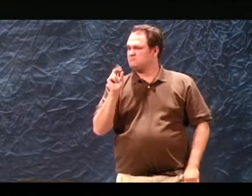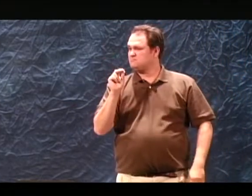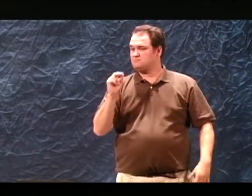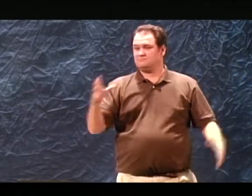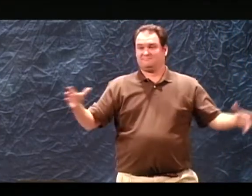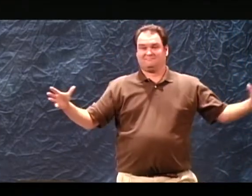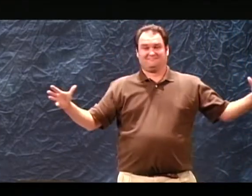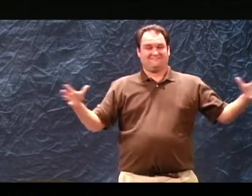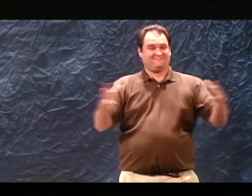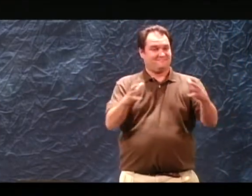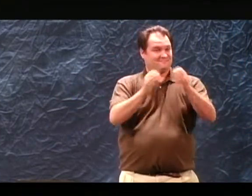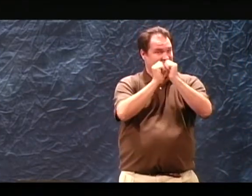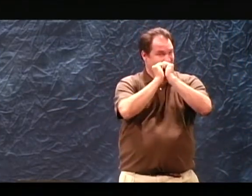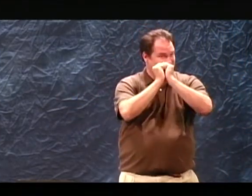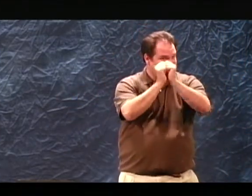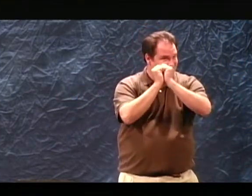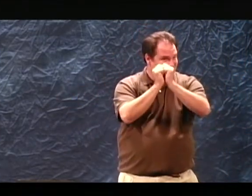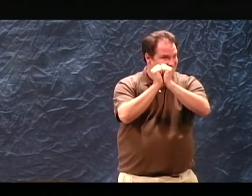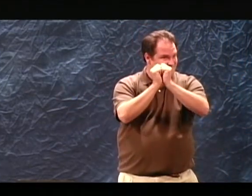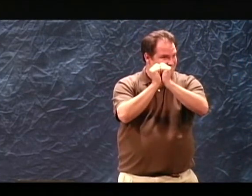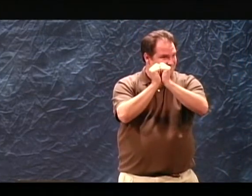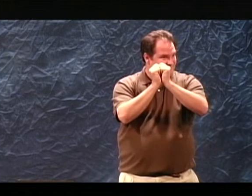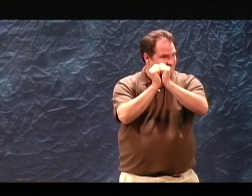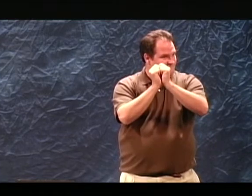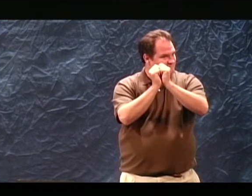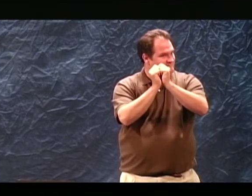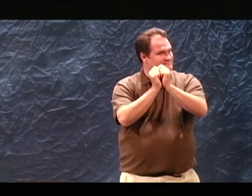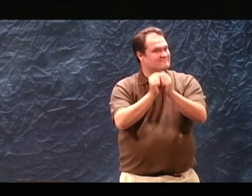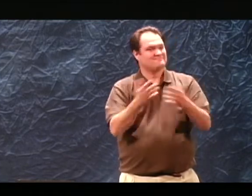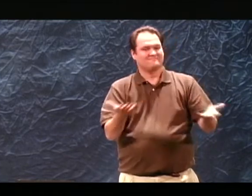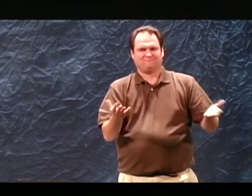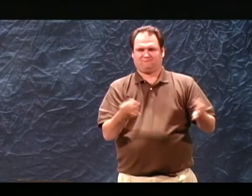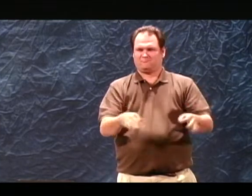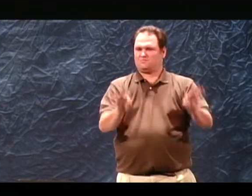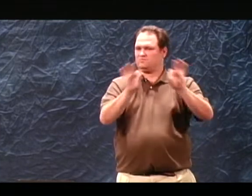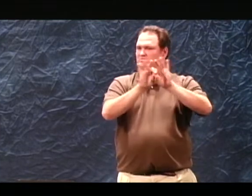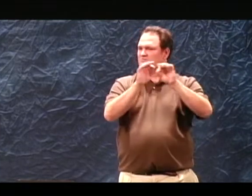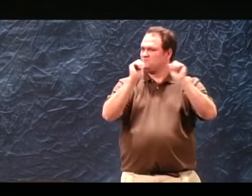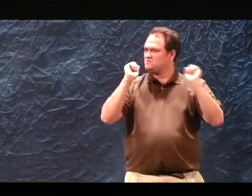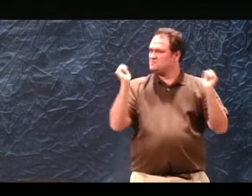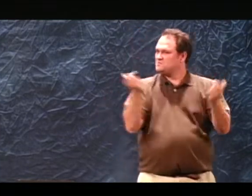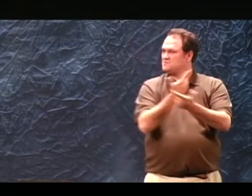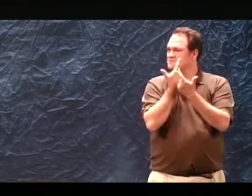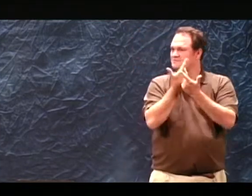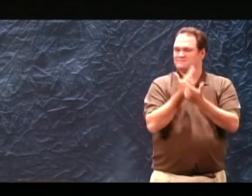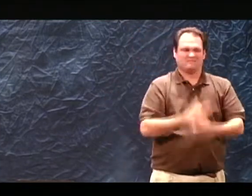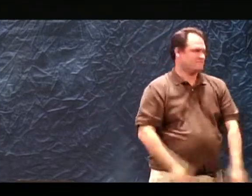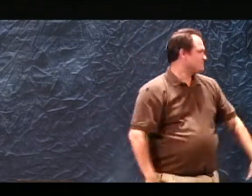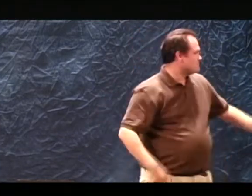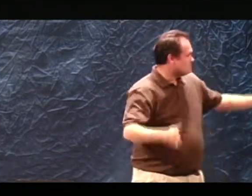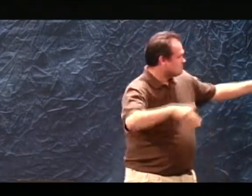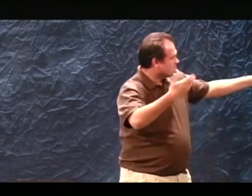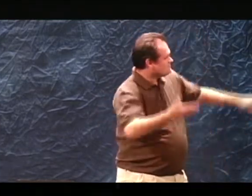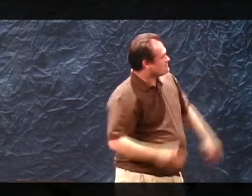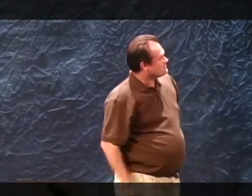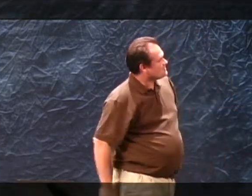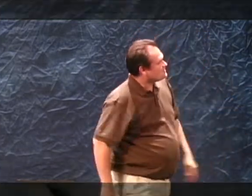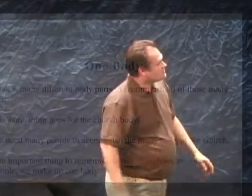there are not two bodies the intelligent body and the not so smart there's one body